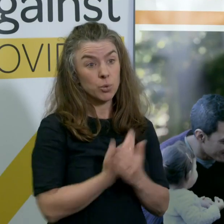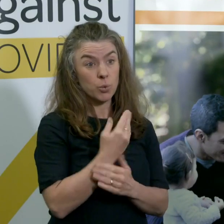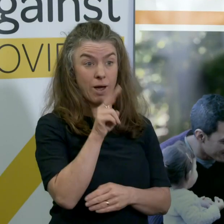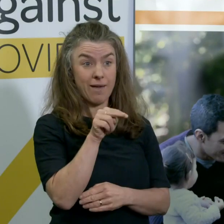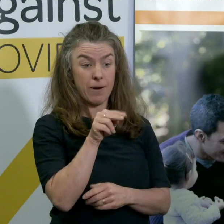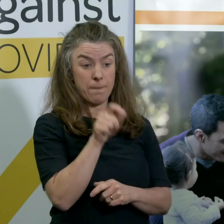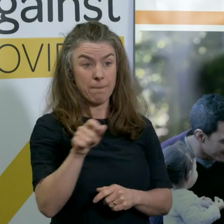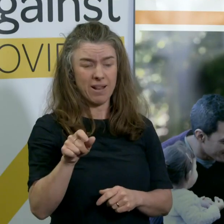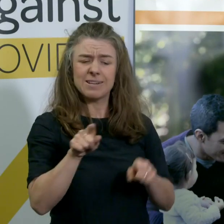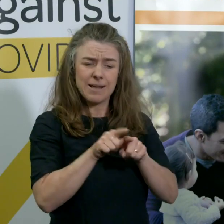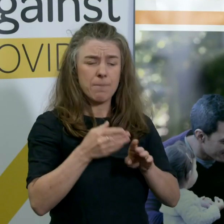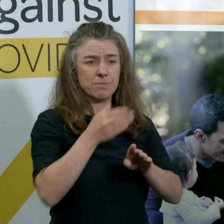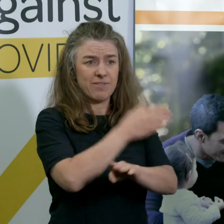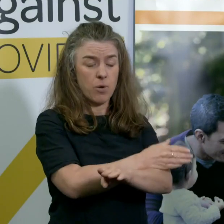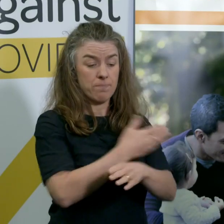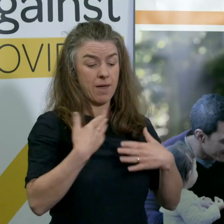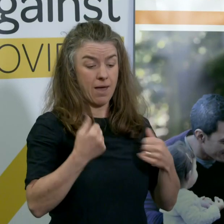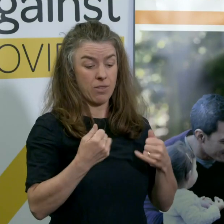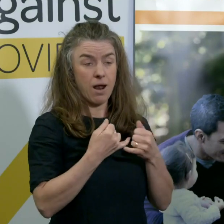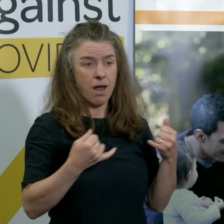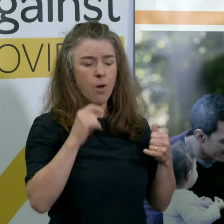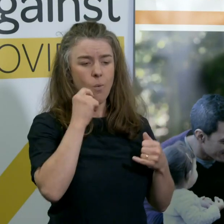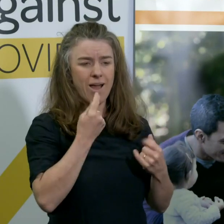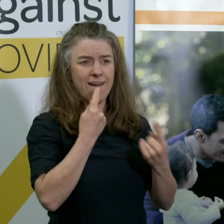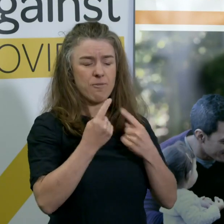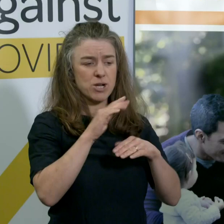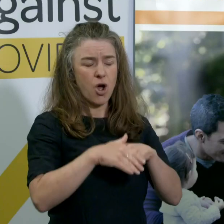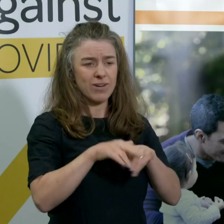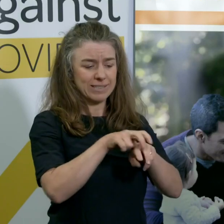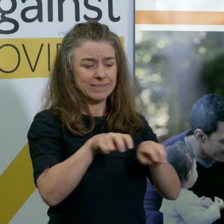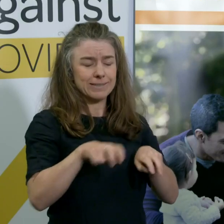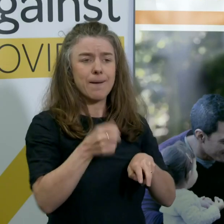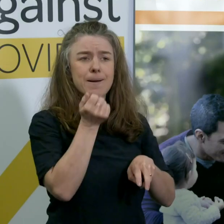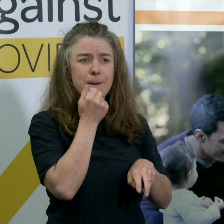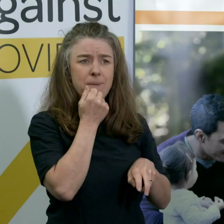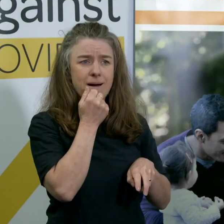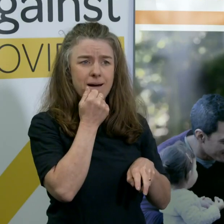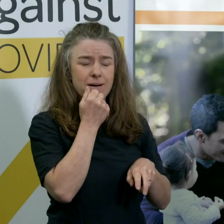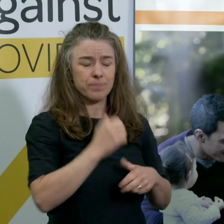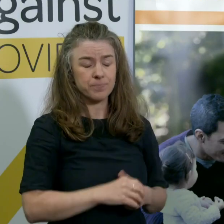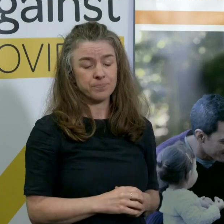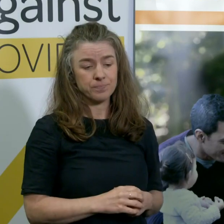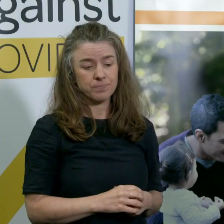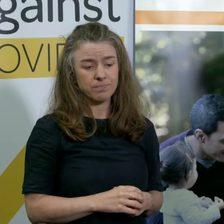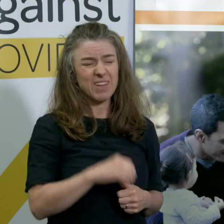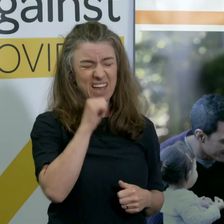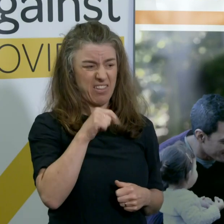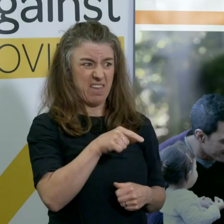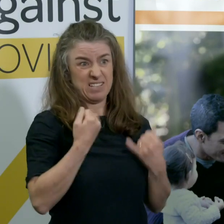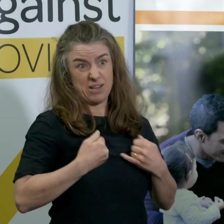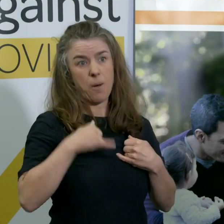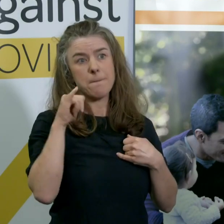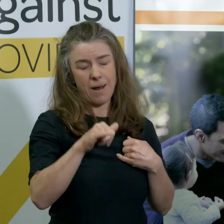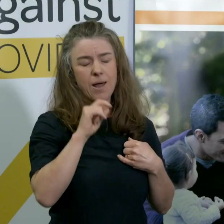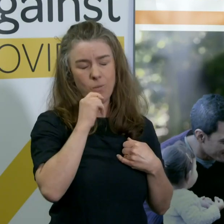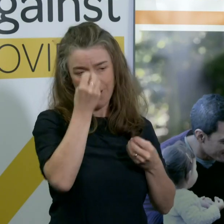cases, as in the past, Healthline will have details of the seat numbers of any relevant flights and will soon be able to advise